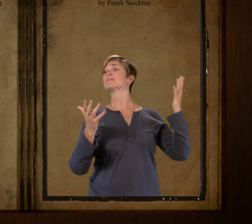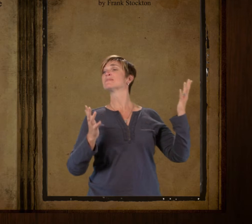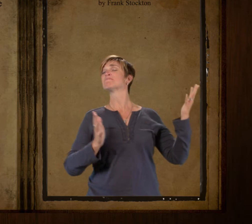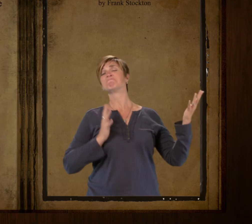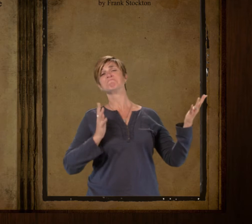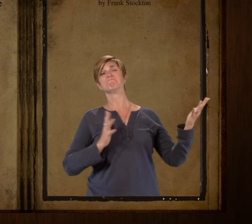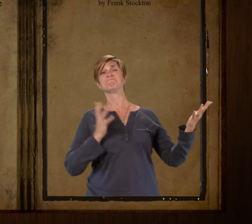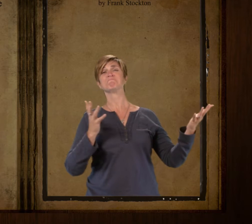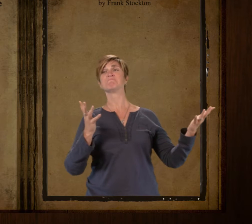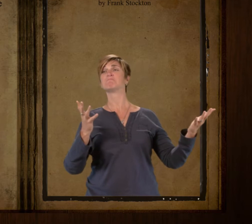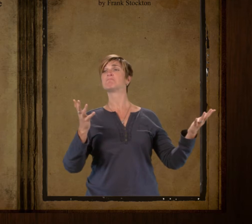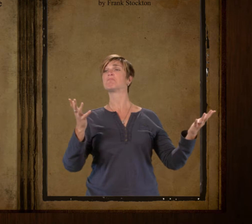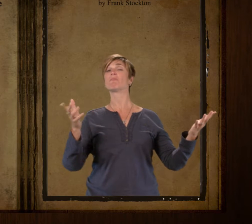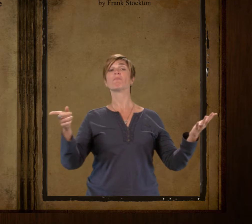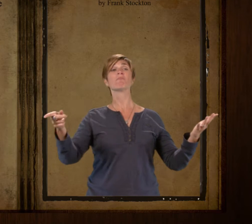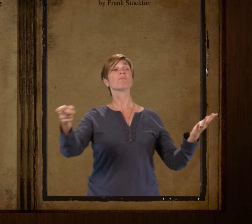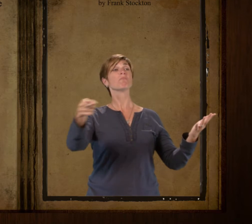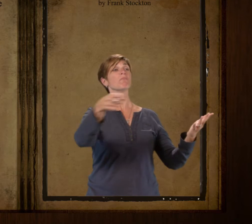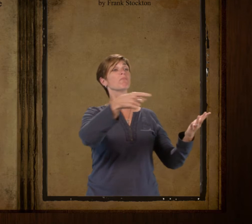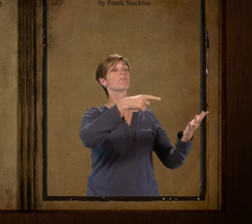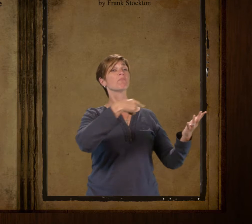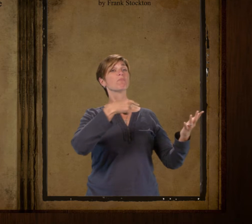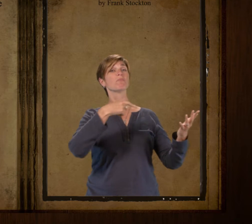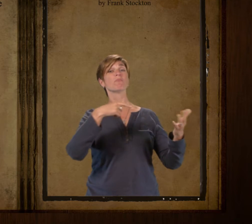allegiance than pleased his fancy,